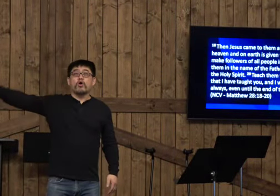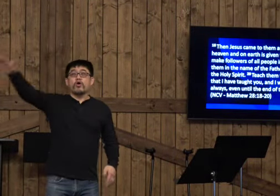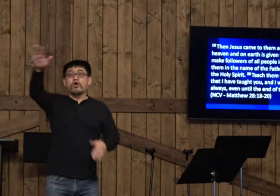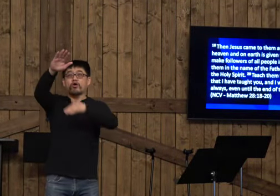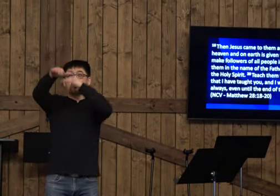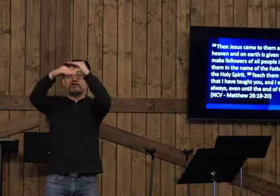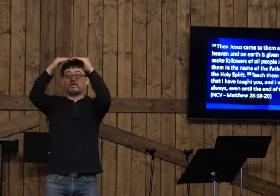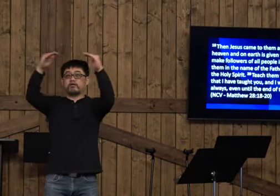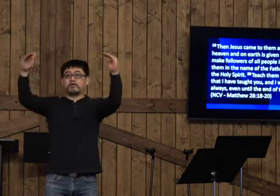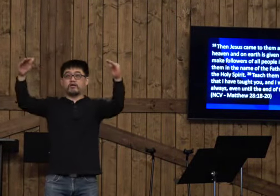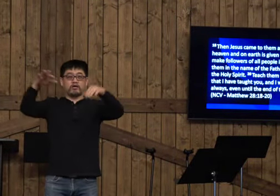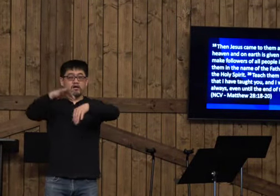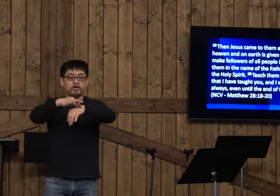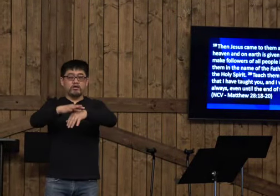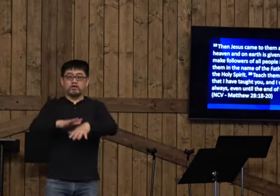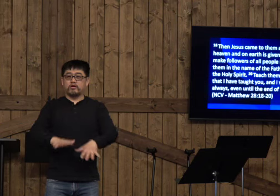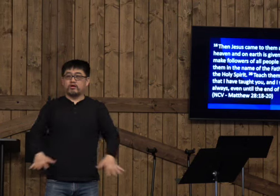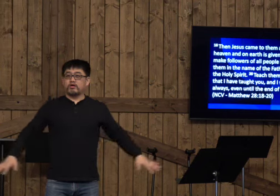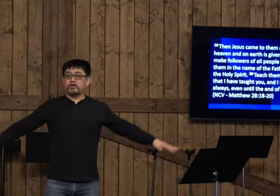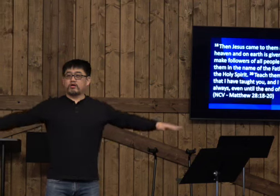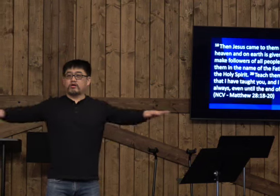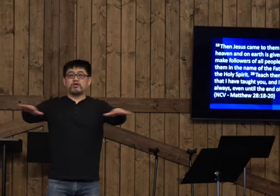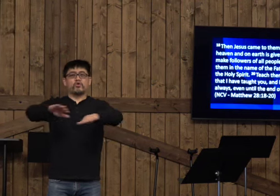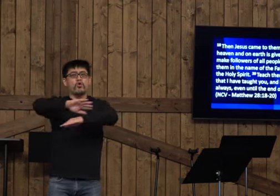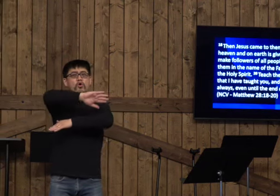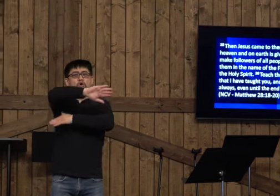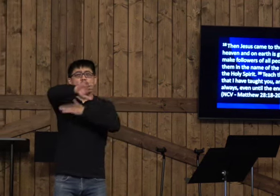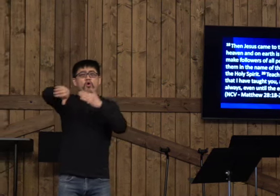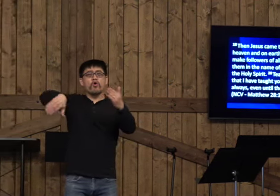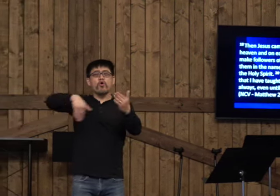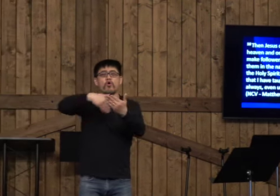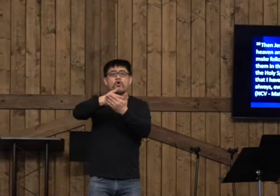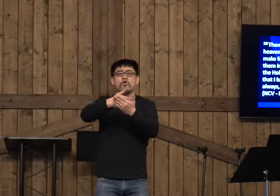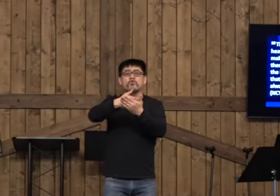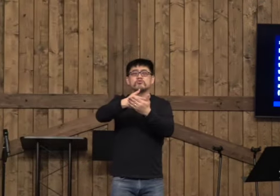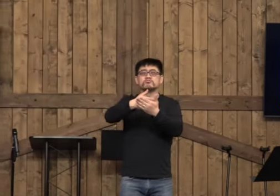And Jesus said that all over heaven and earth,